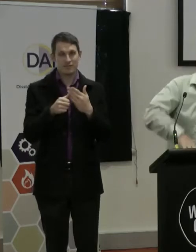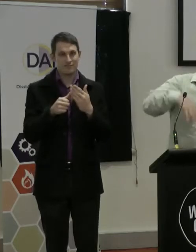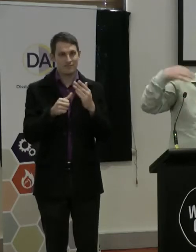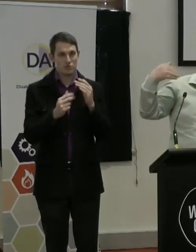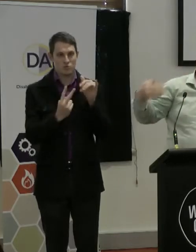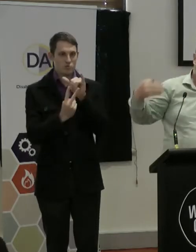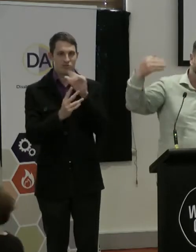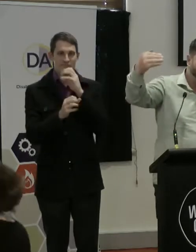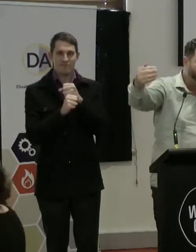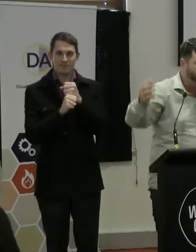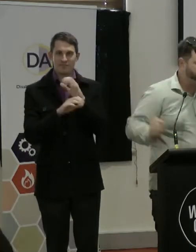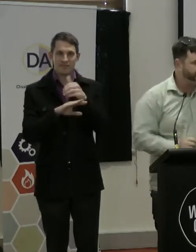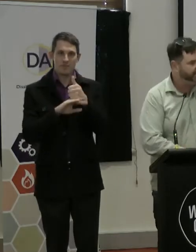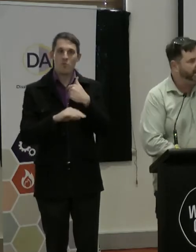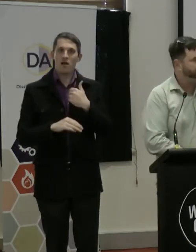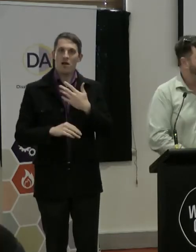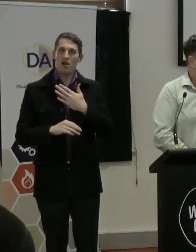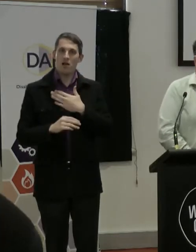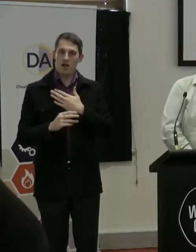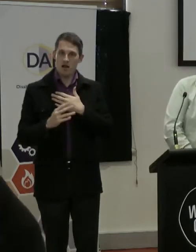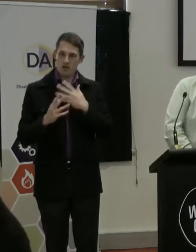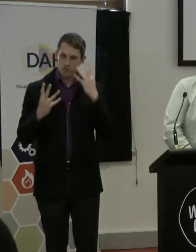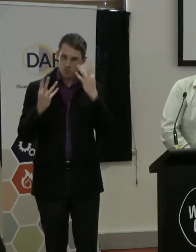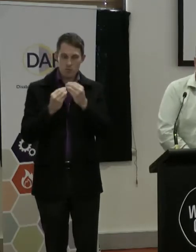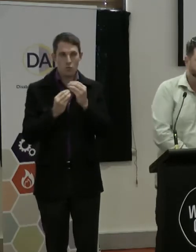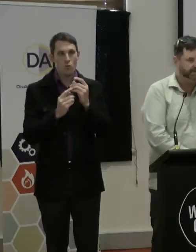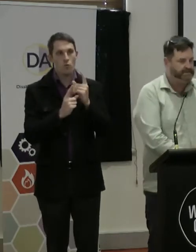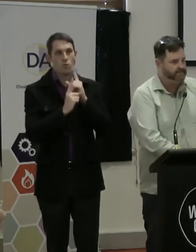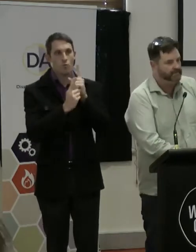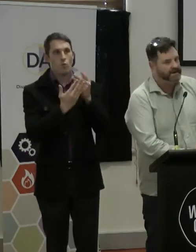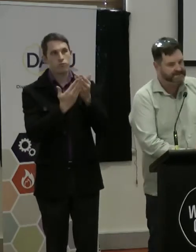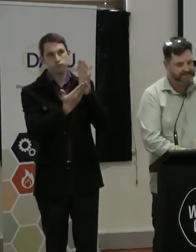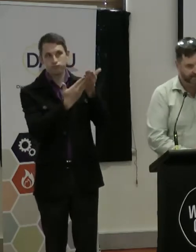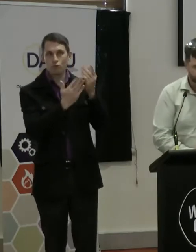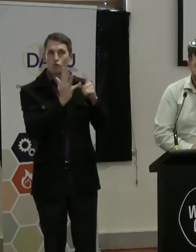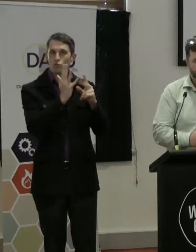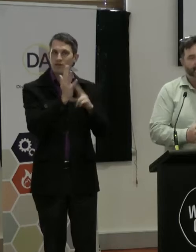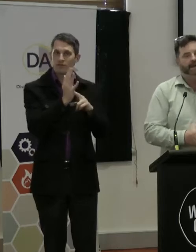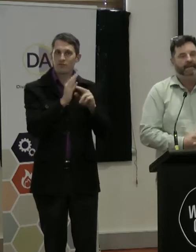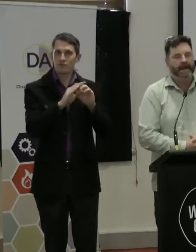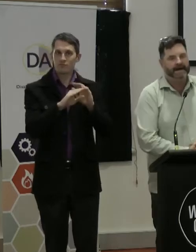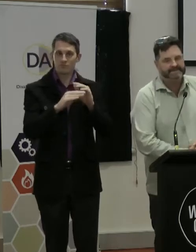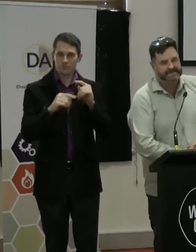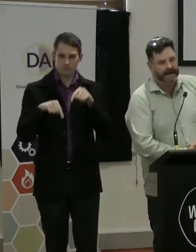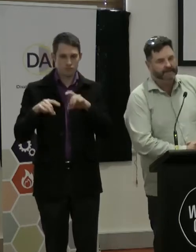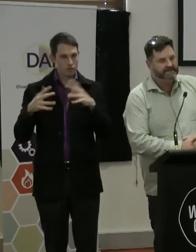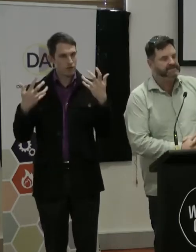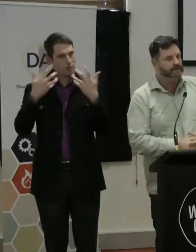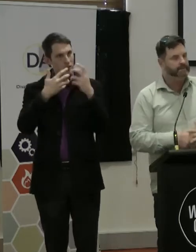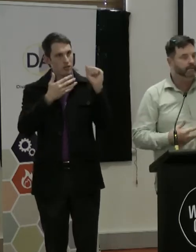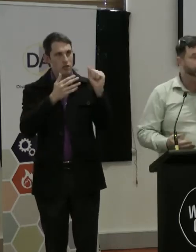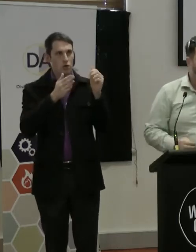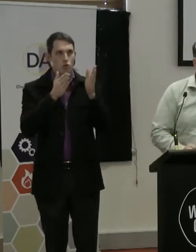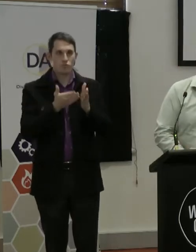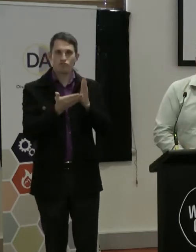Australia, we like to report to the United Nations under a range of different human rights instruments. This year